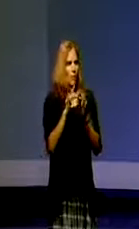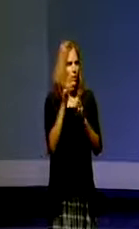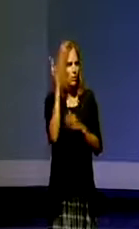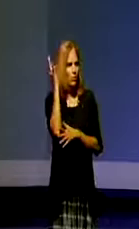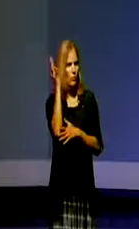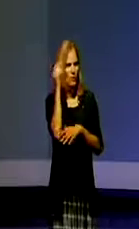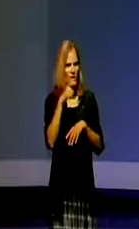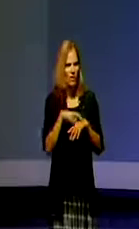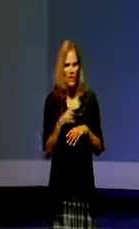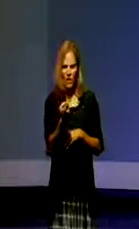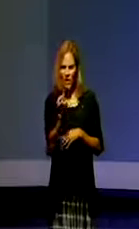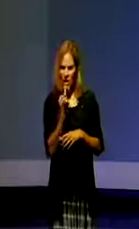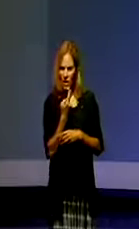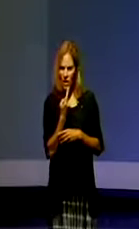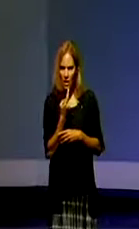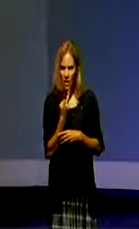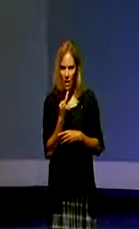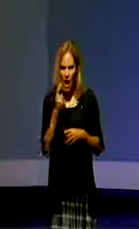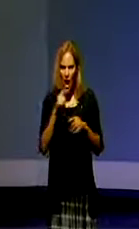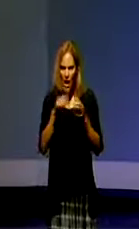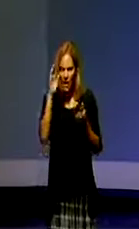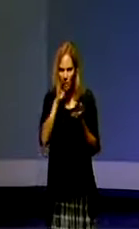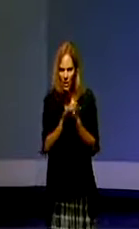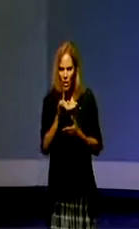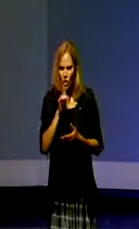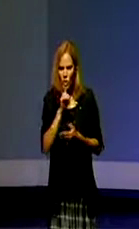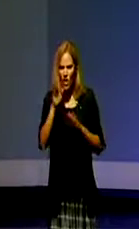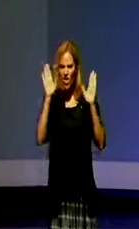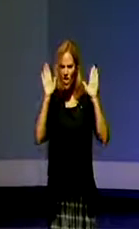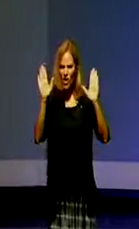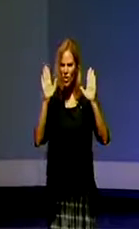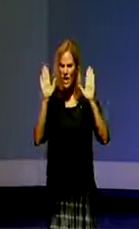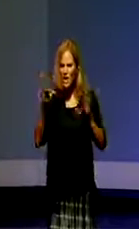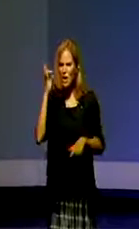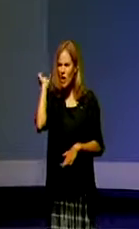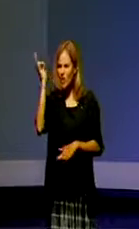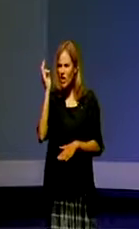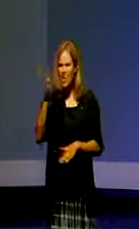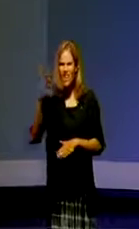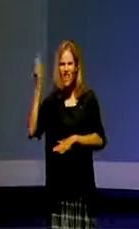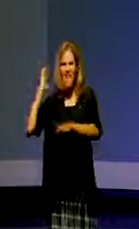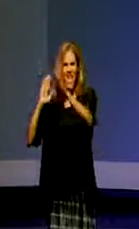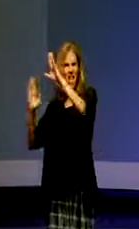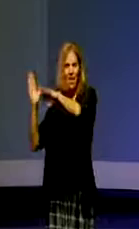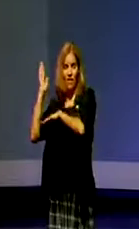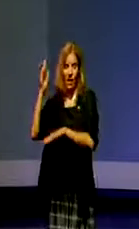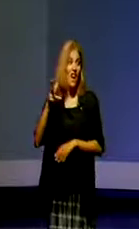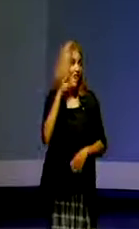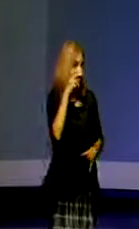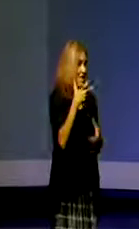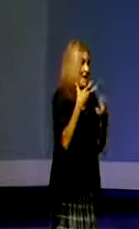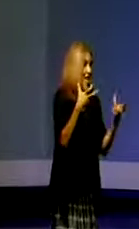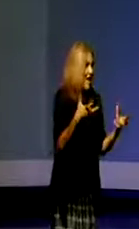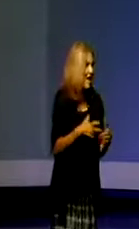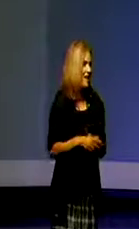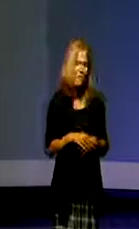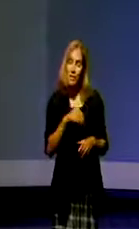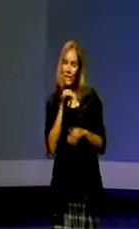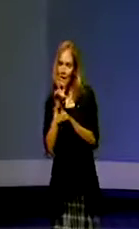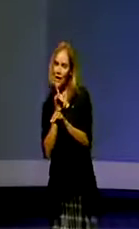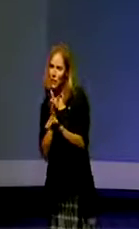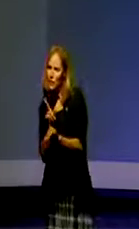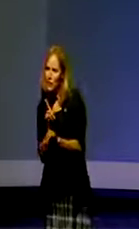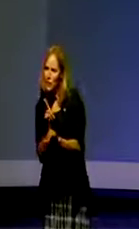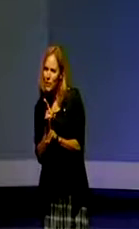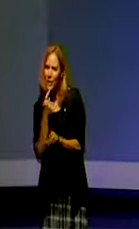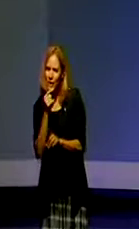while will come up to me and say, "I can't believe it. You are the greatest preacher ever." I've heard that a lot. Now, it's not true. I